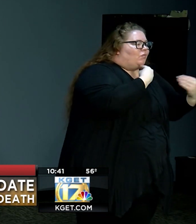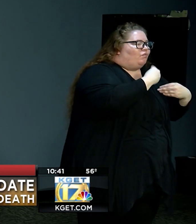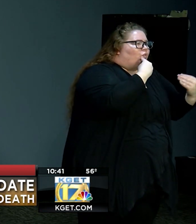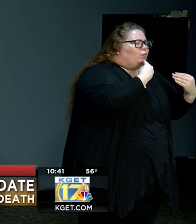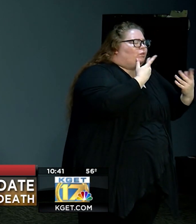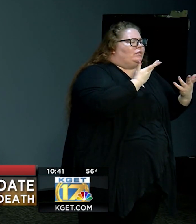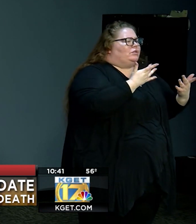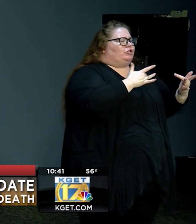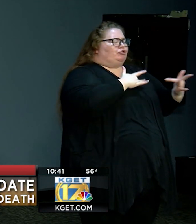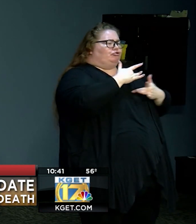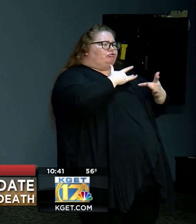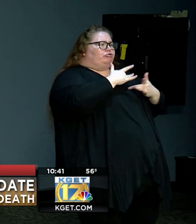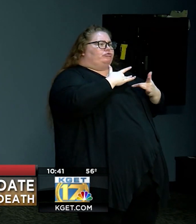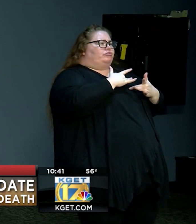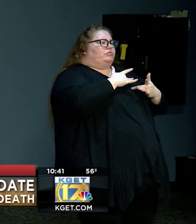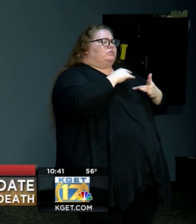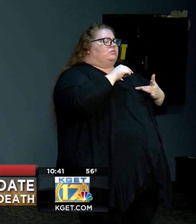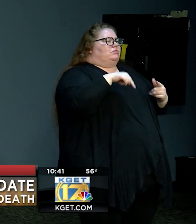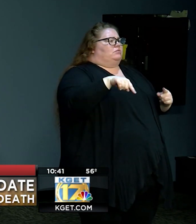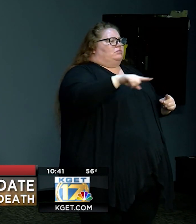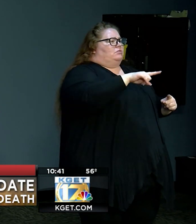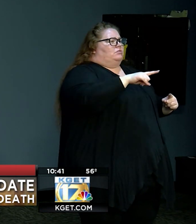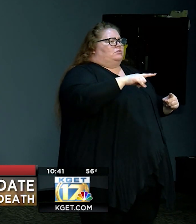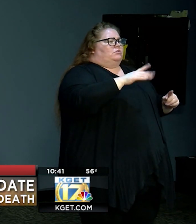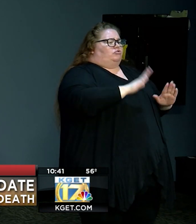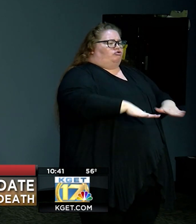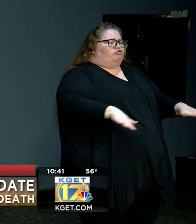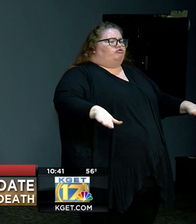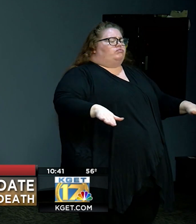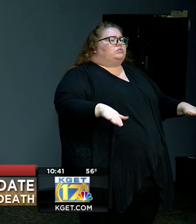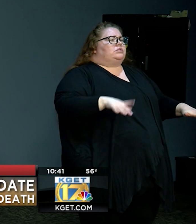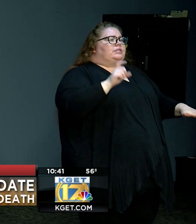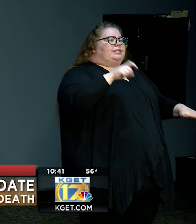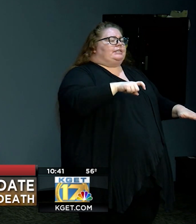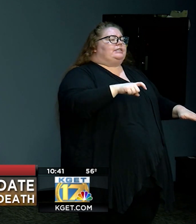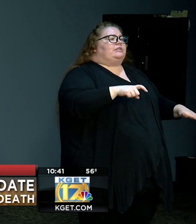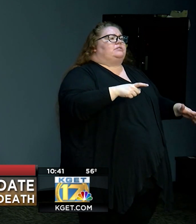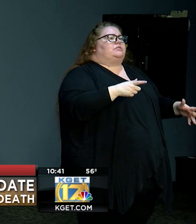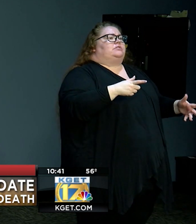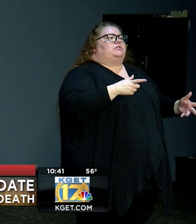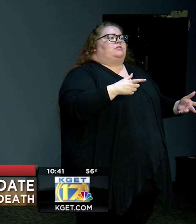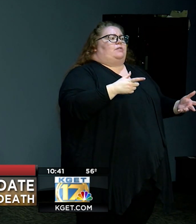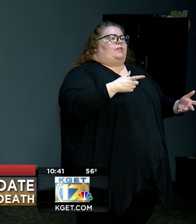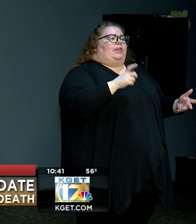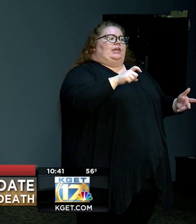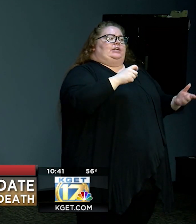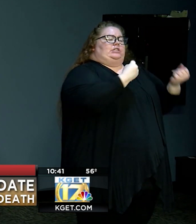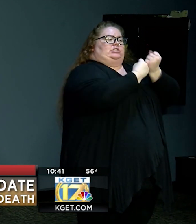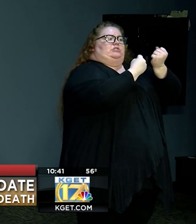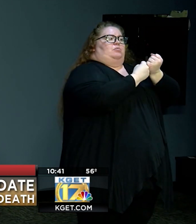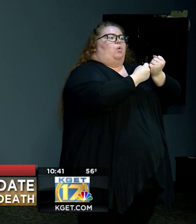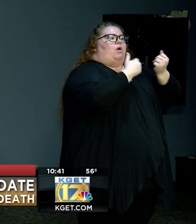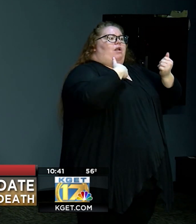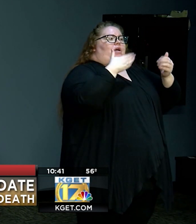concern that children have someone standing there making sure that they're going to get what they